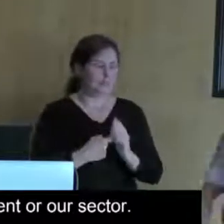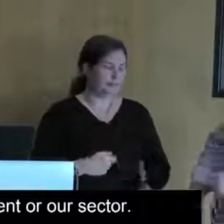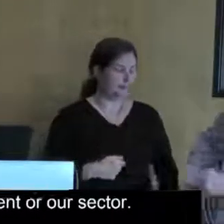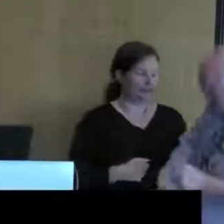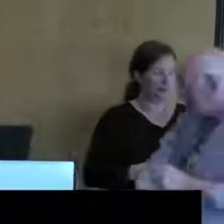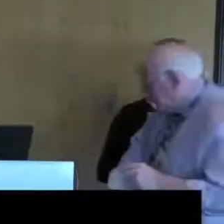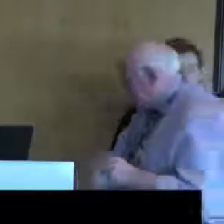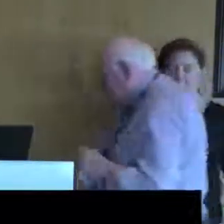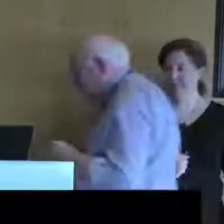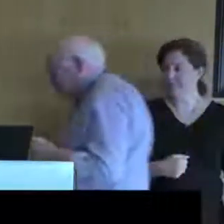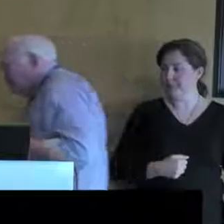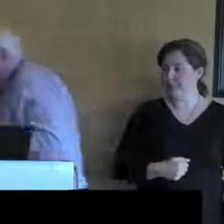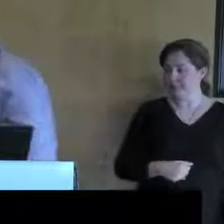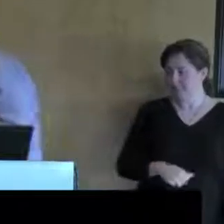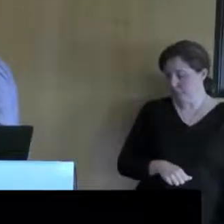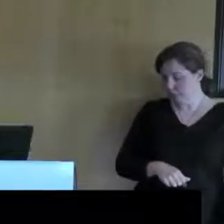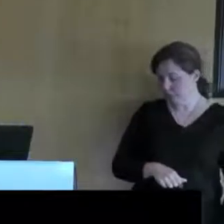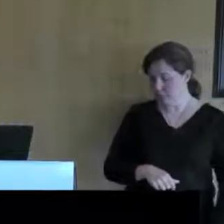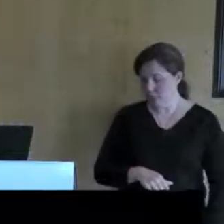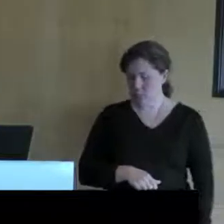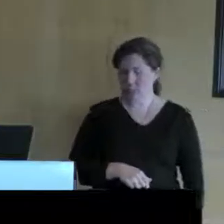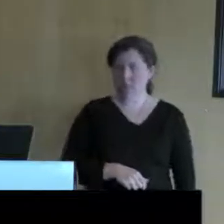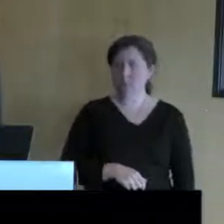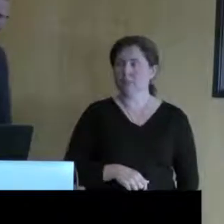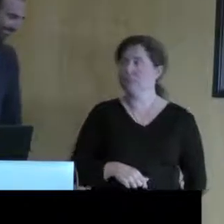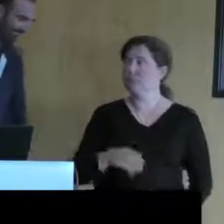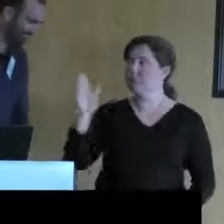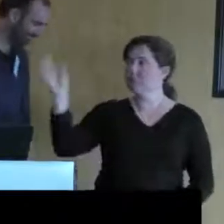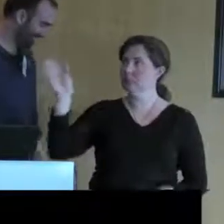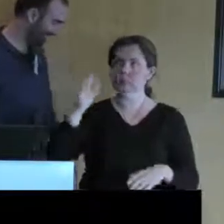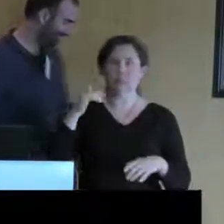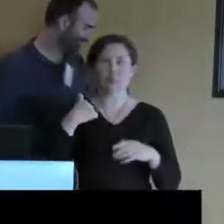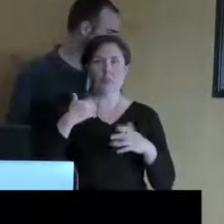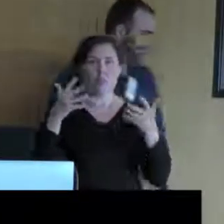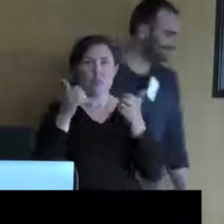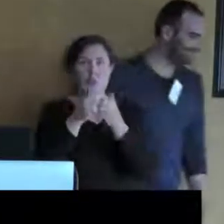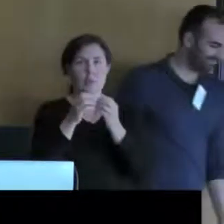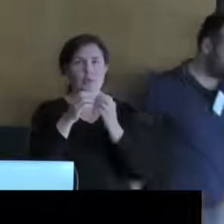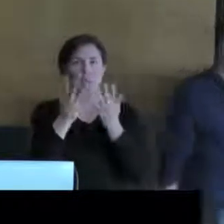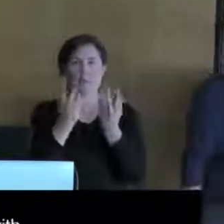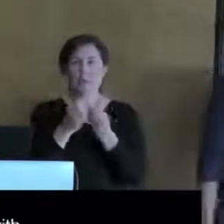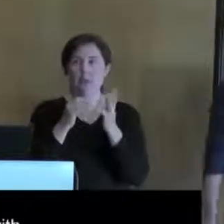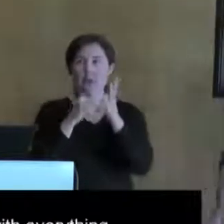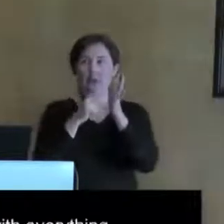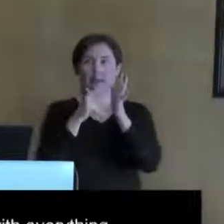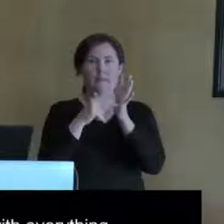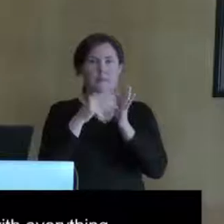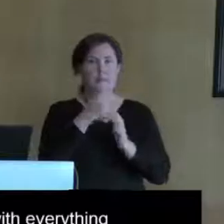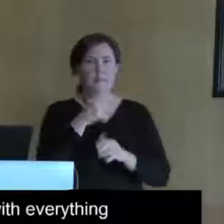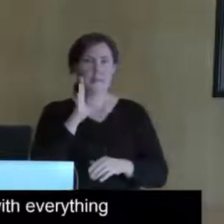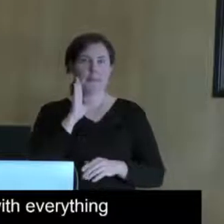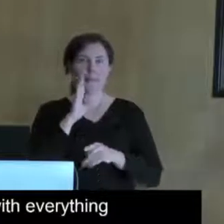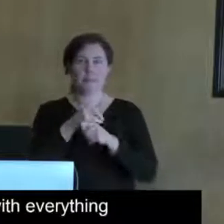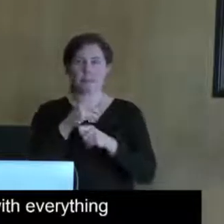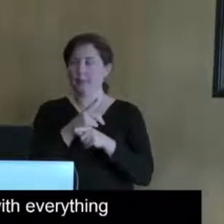that, and that's something that's not within the financial capability at the moment of the government or our